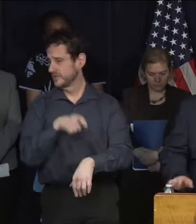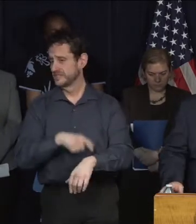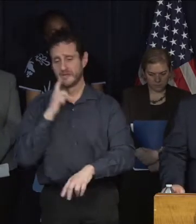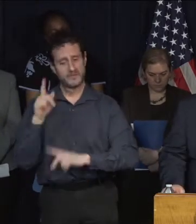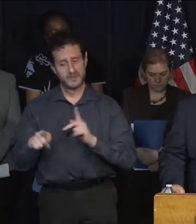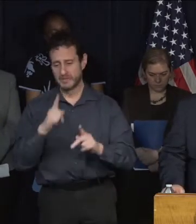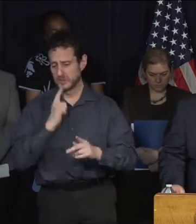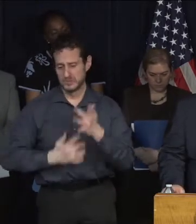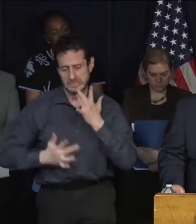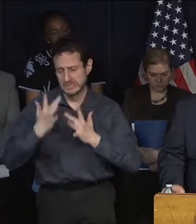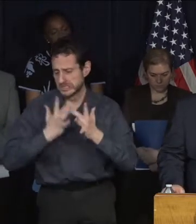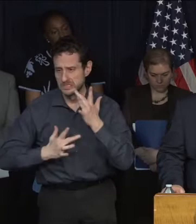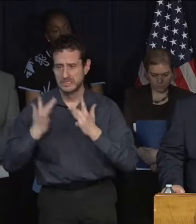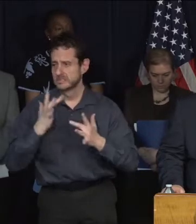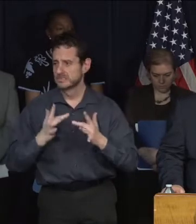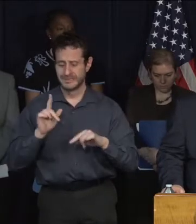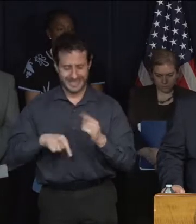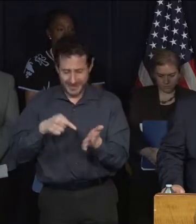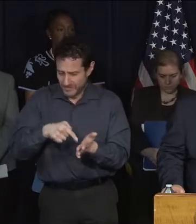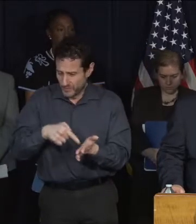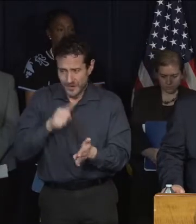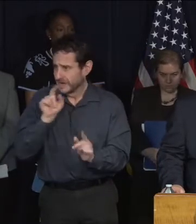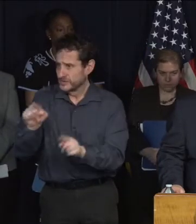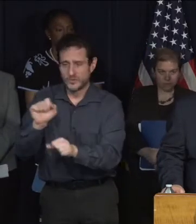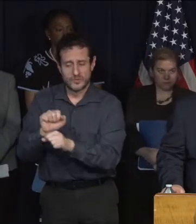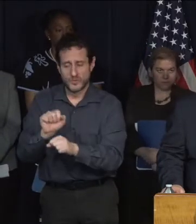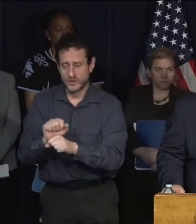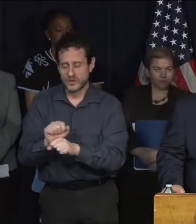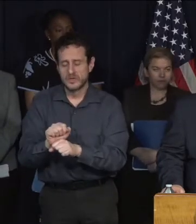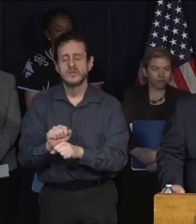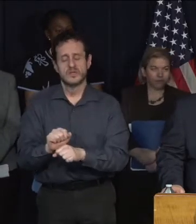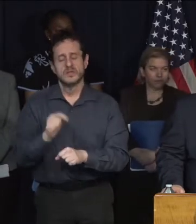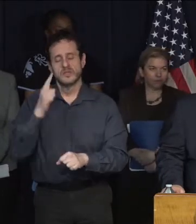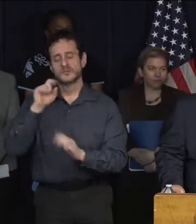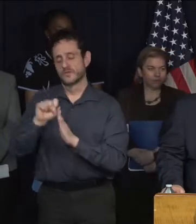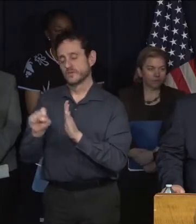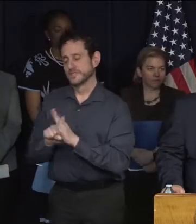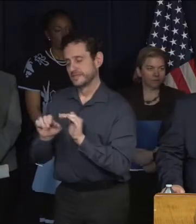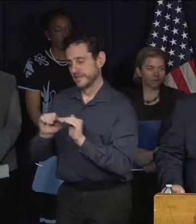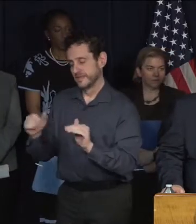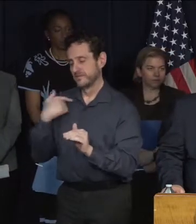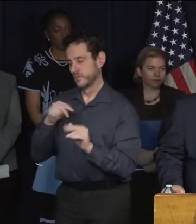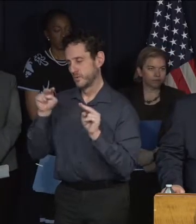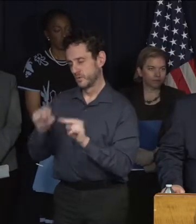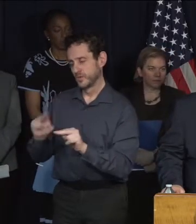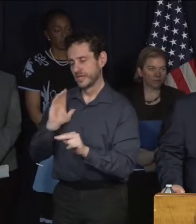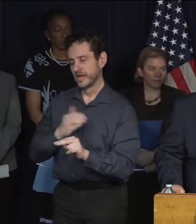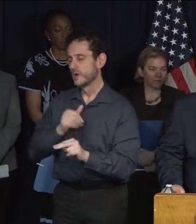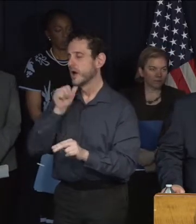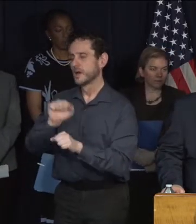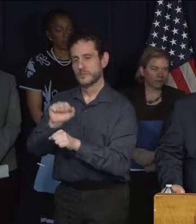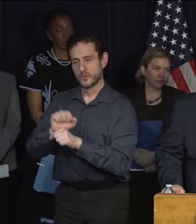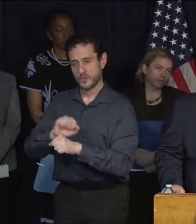paycheck. And so we're at the state level, we're looking at our unemployment insurance to see how we can expand it on our